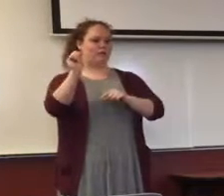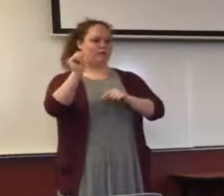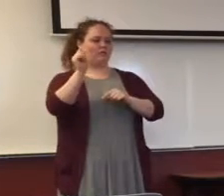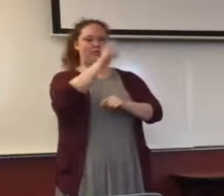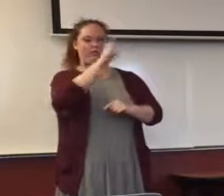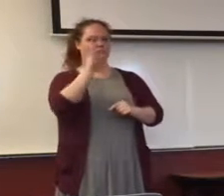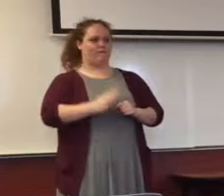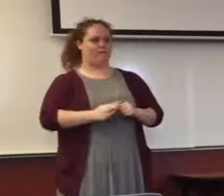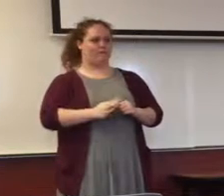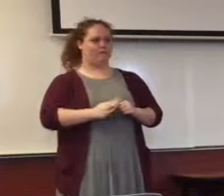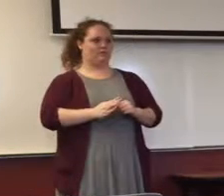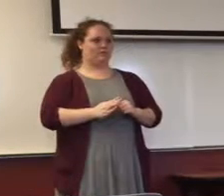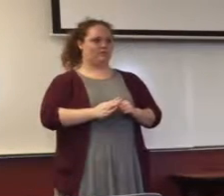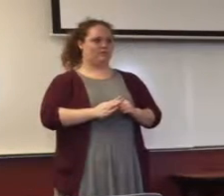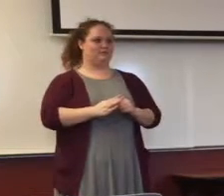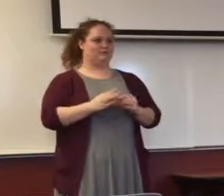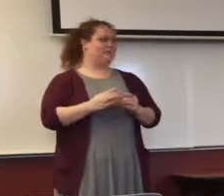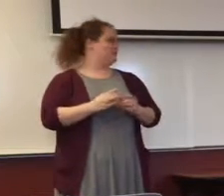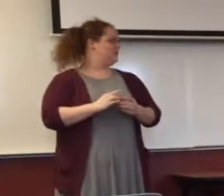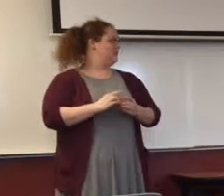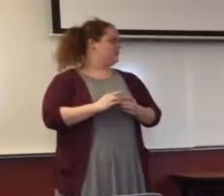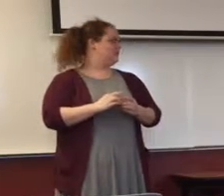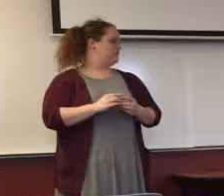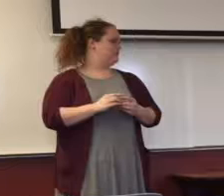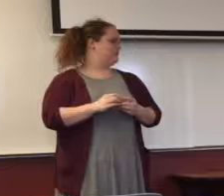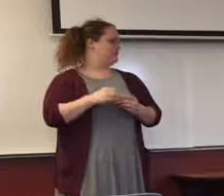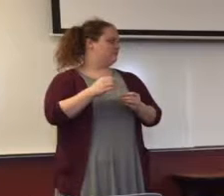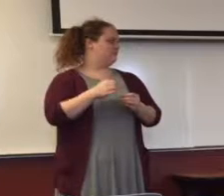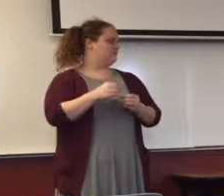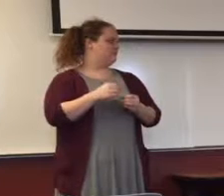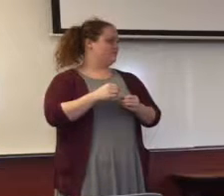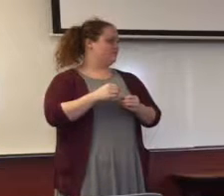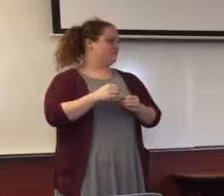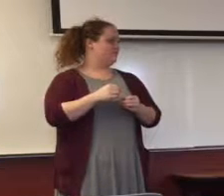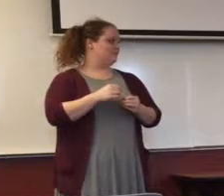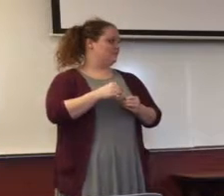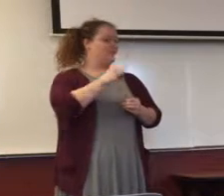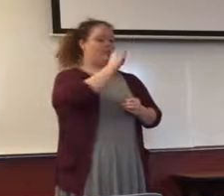do chain. They're like, flat, chain. And I'm like,